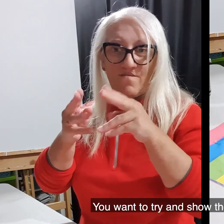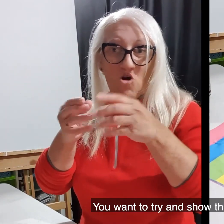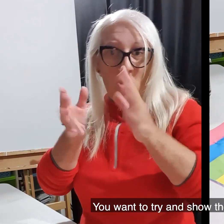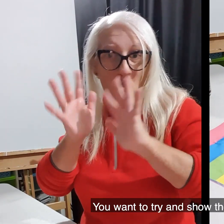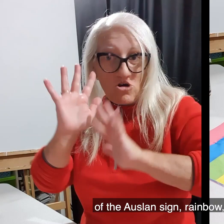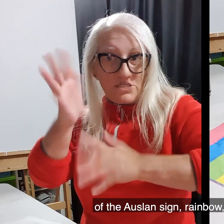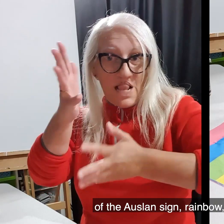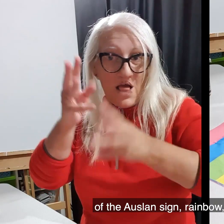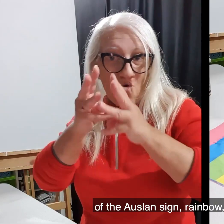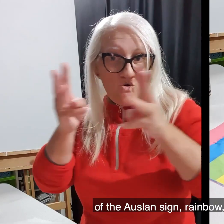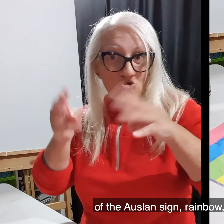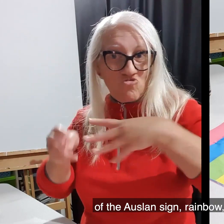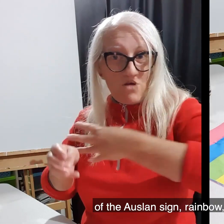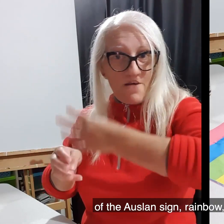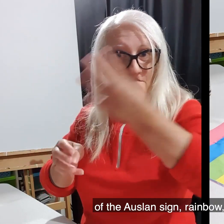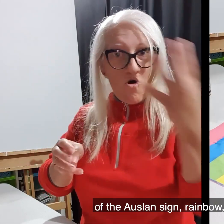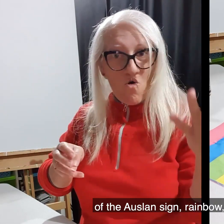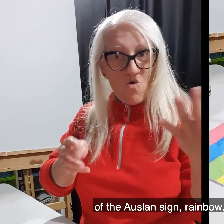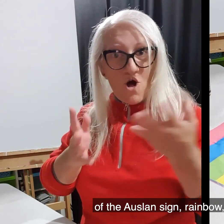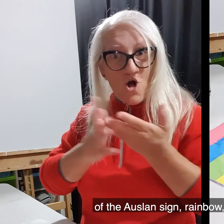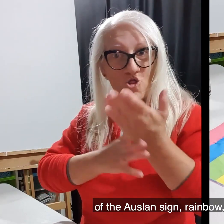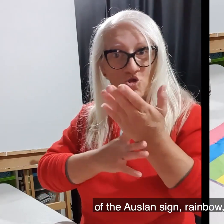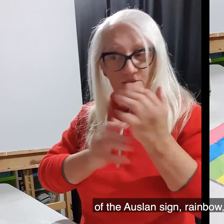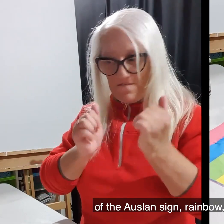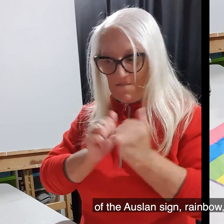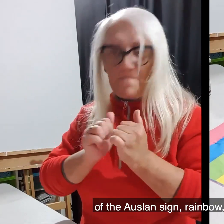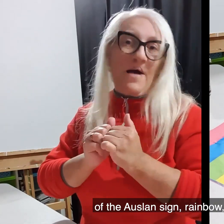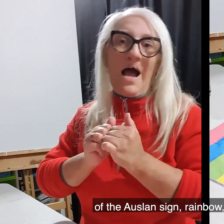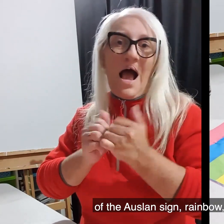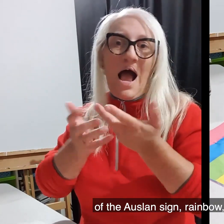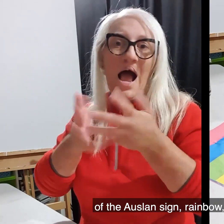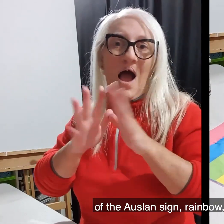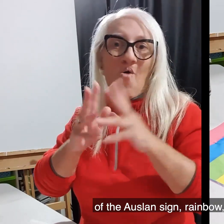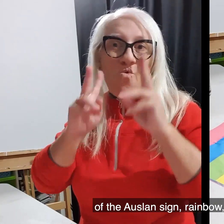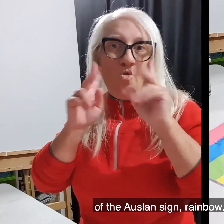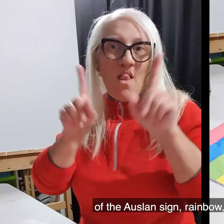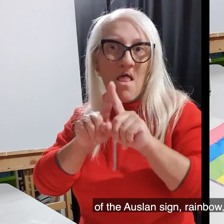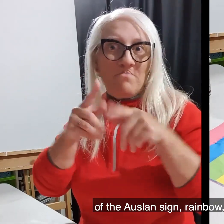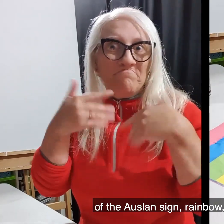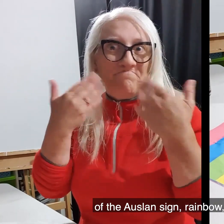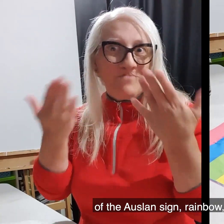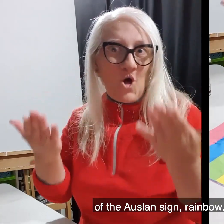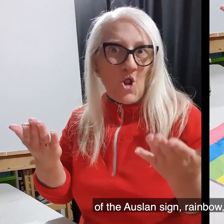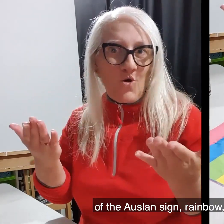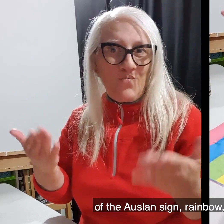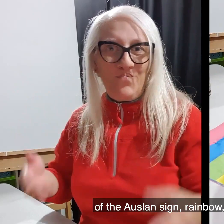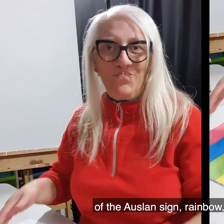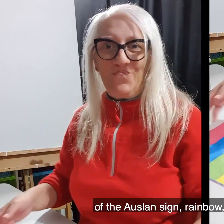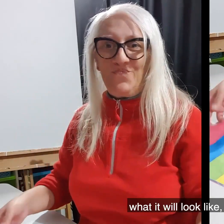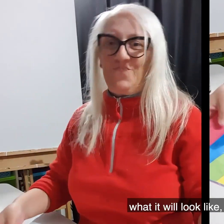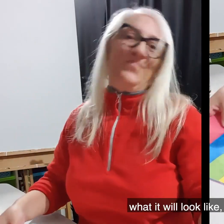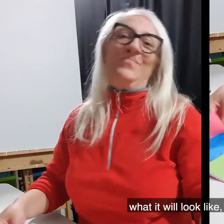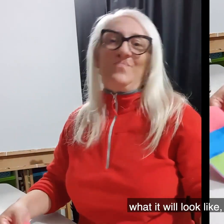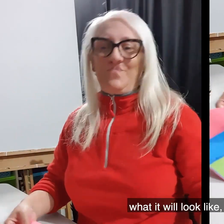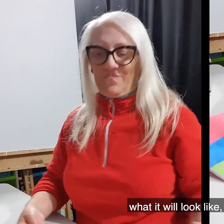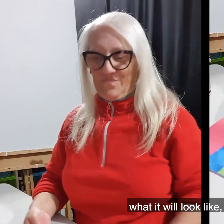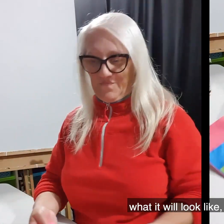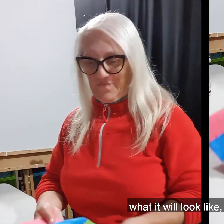movement of the Auslan sign rainbow through the paper. What it will look like, I don't